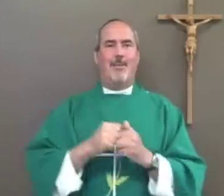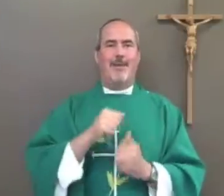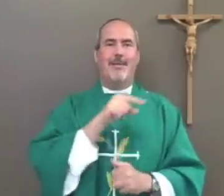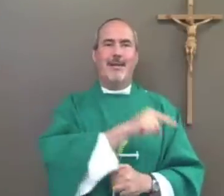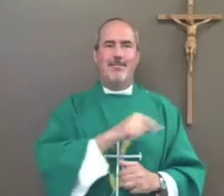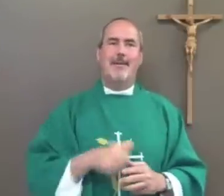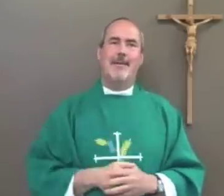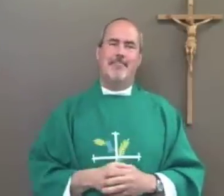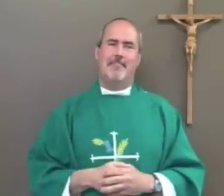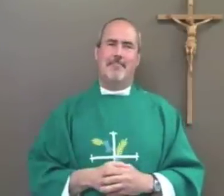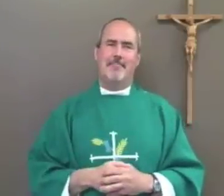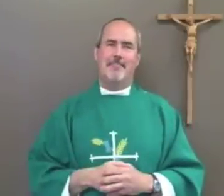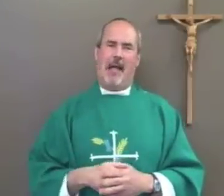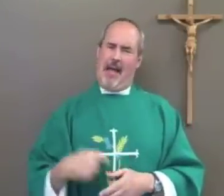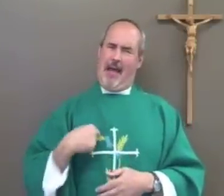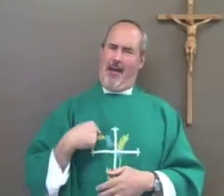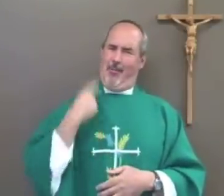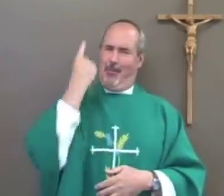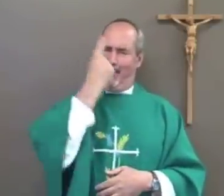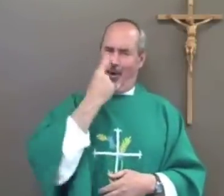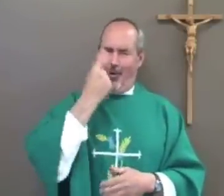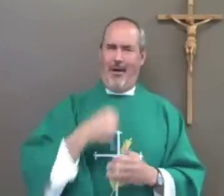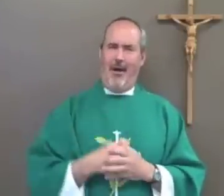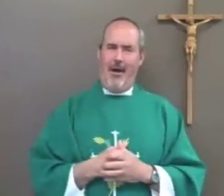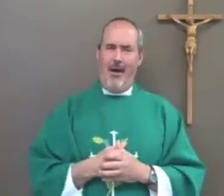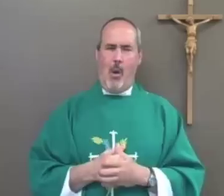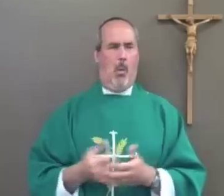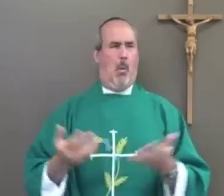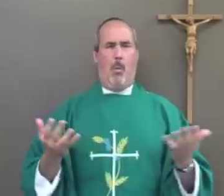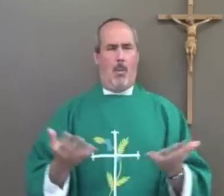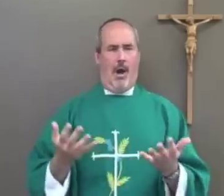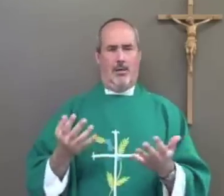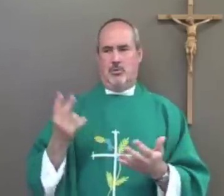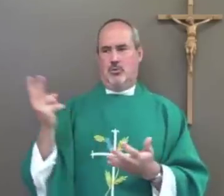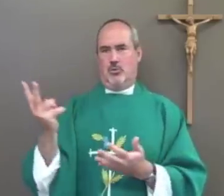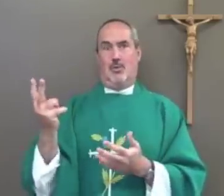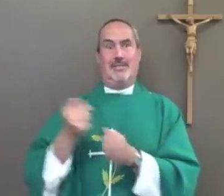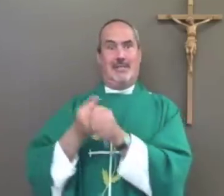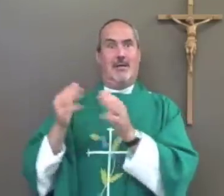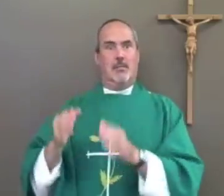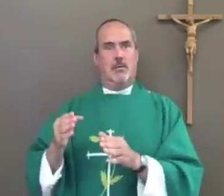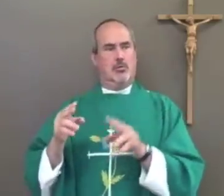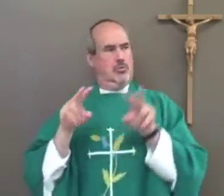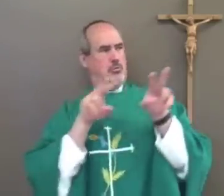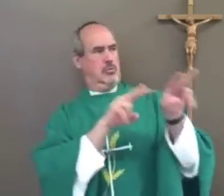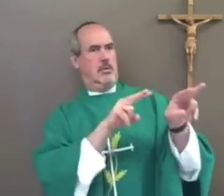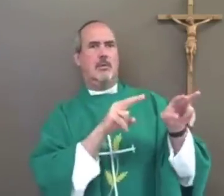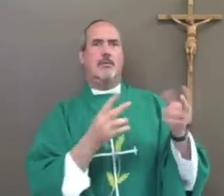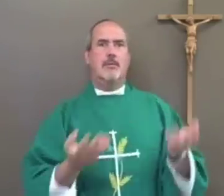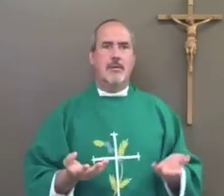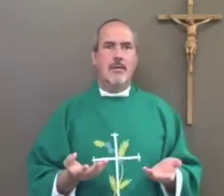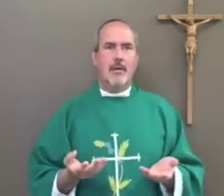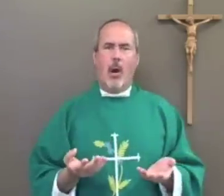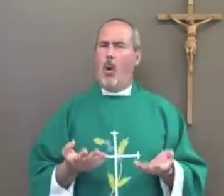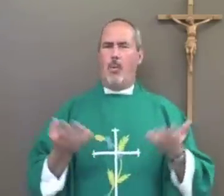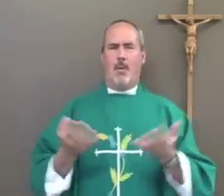him. Now, I often wonder what those two disciples do with